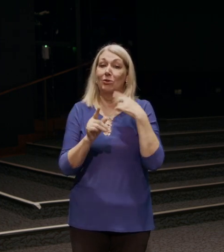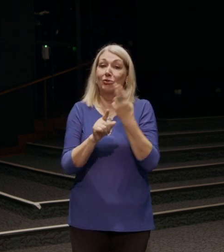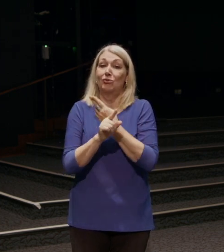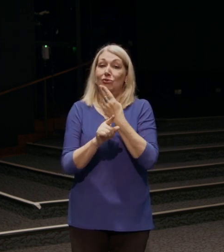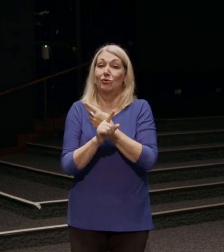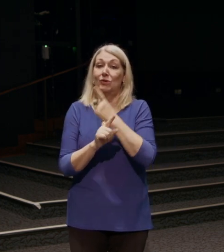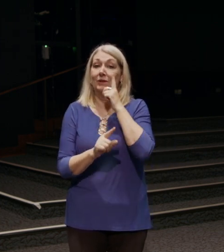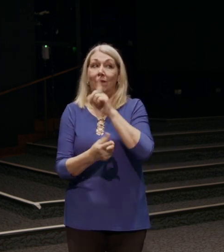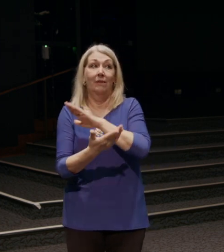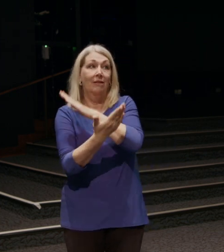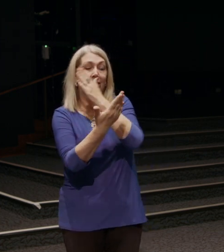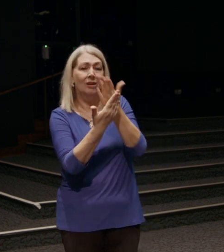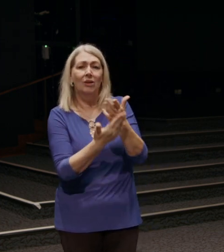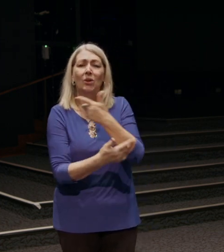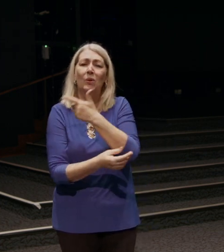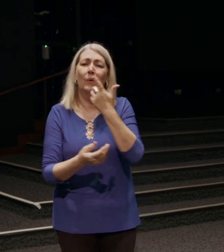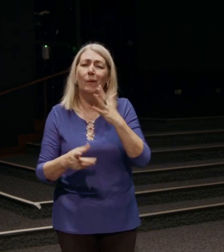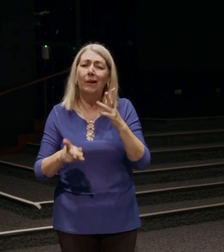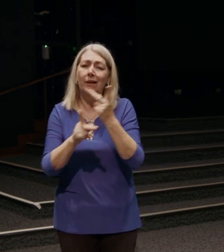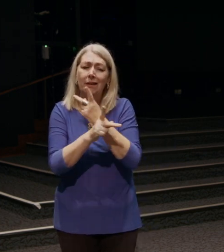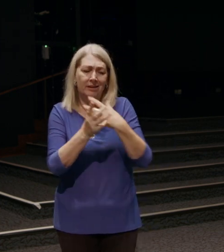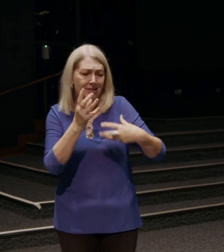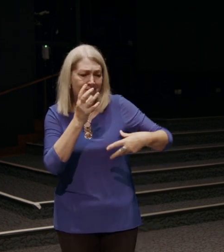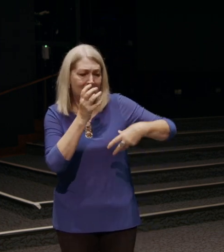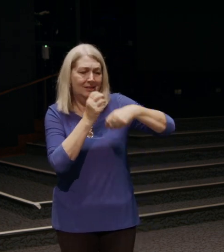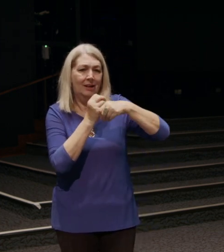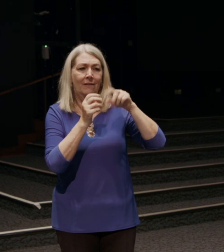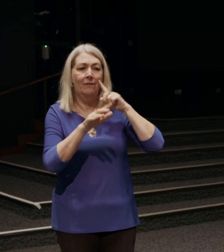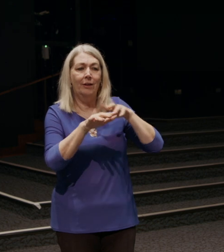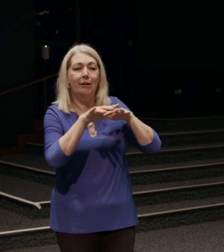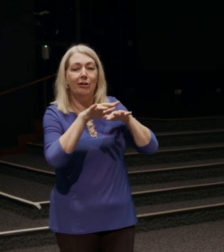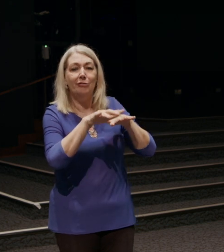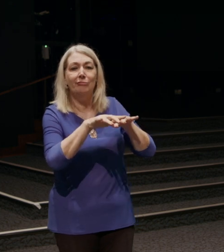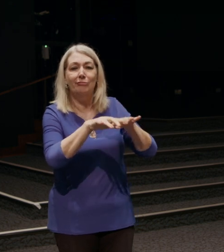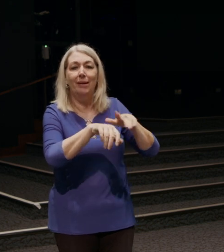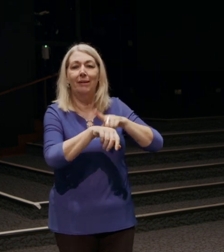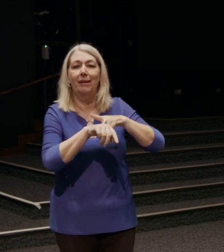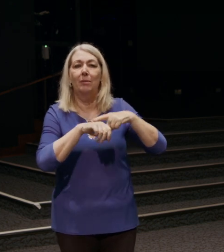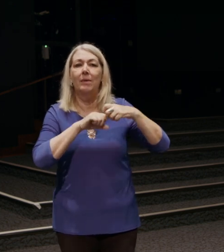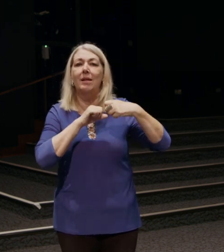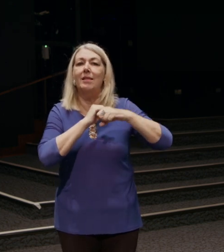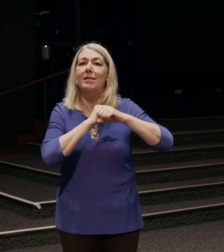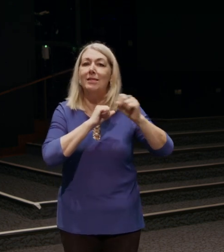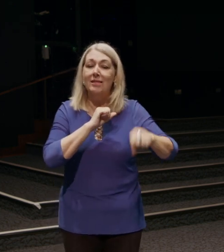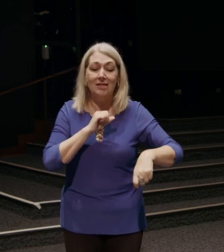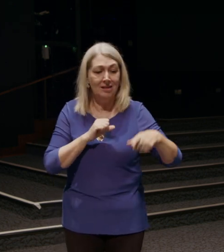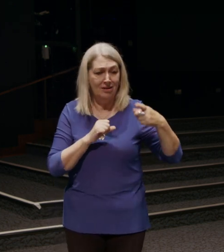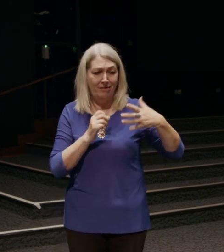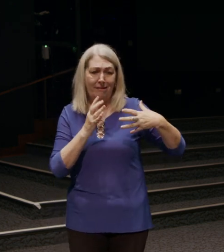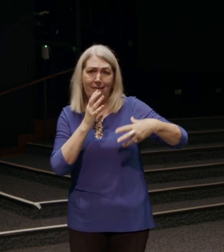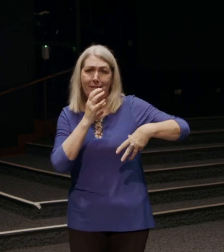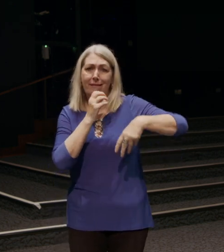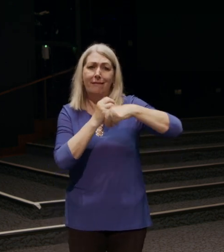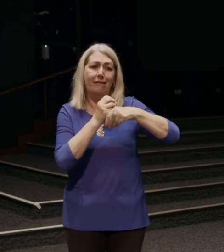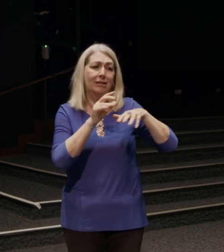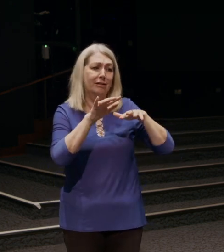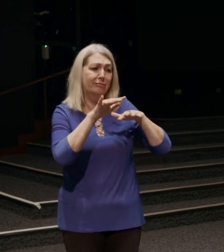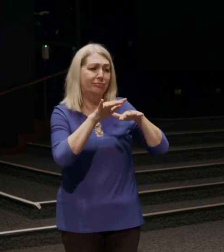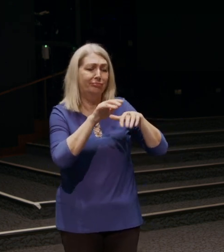my destination had already accounted for the traffic. And because it had already accounted for the